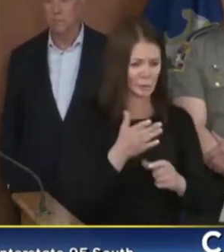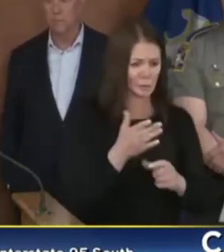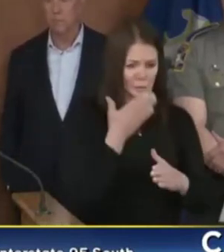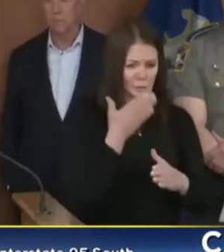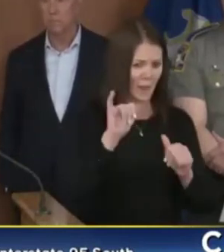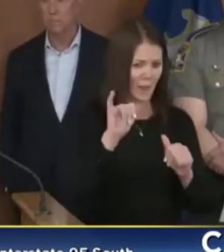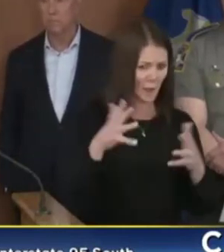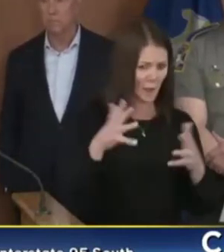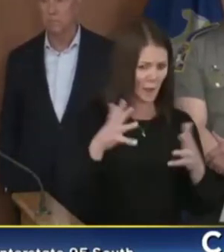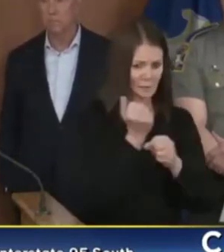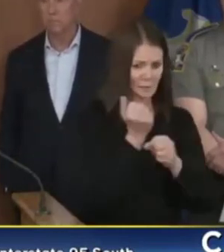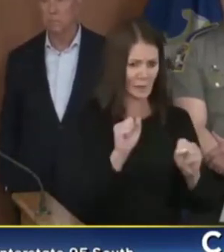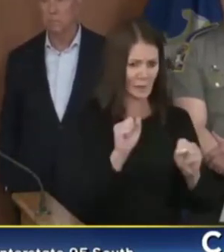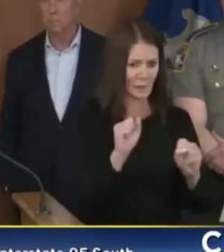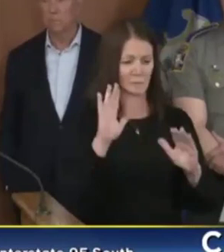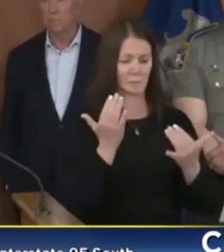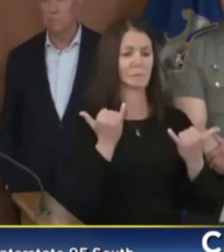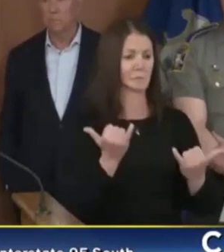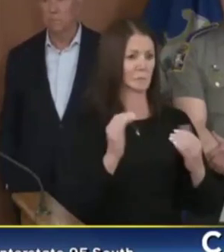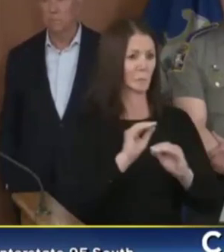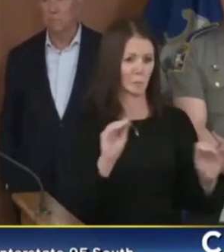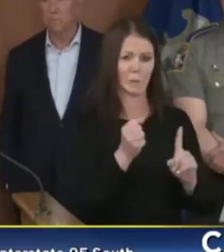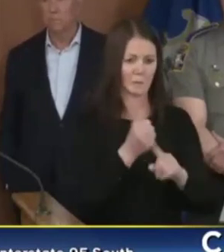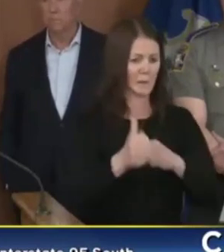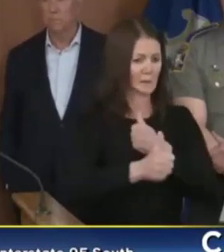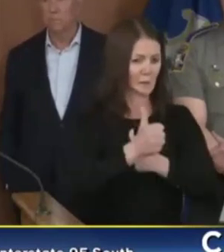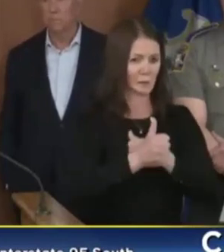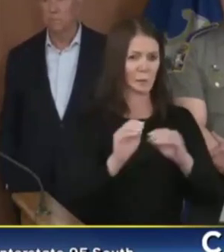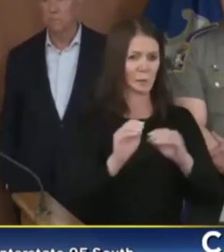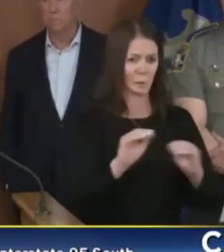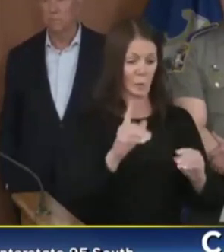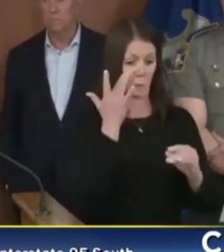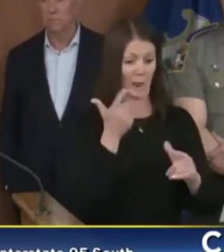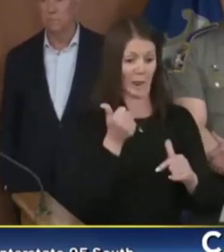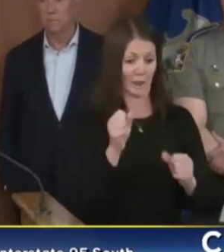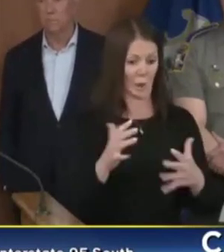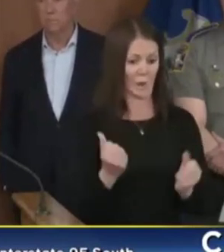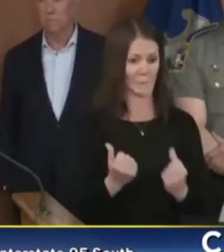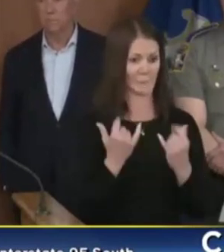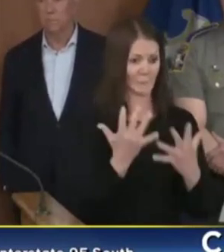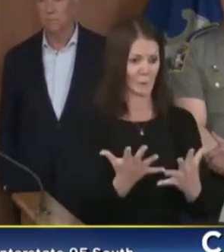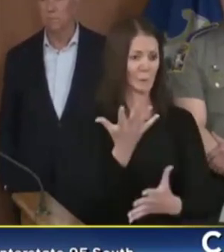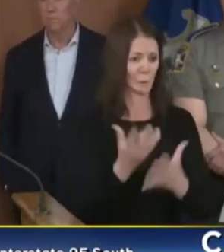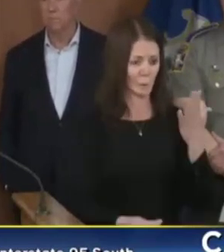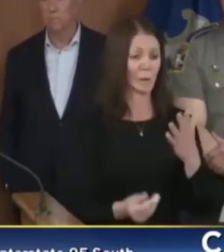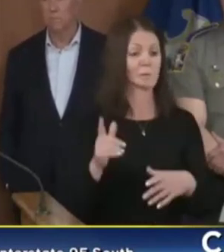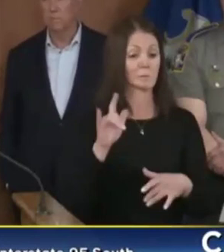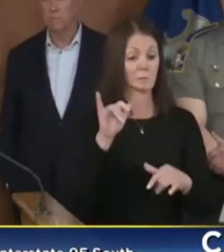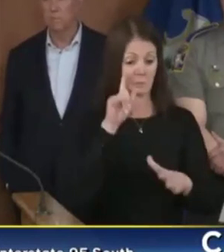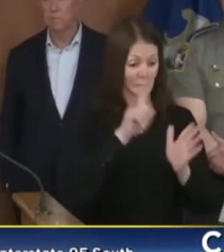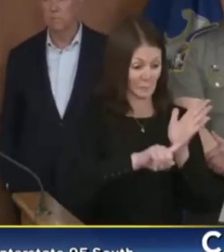to air quality due to the burned gasoline. We also believe there's no impact to the Norwalk River or the